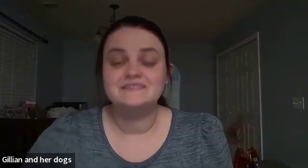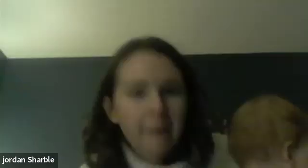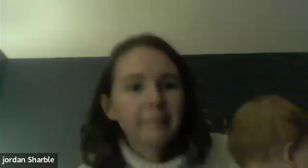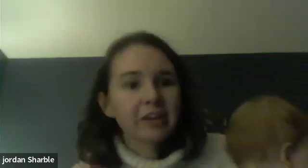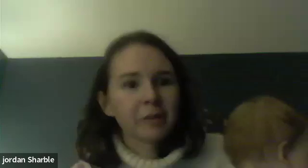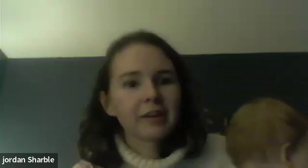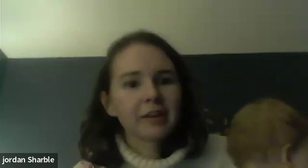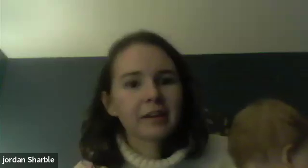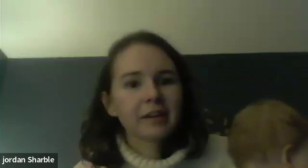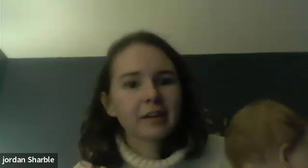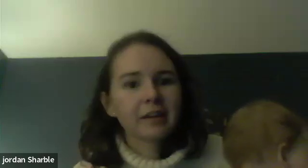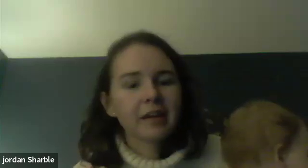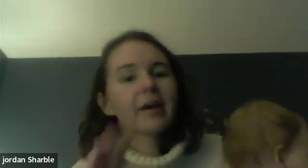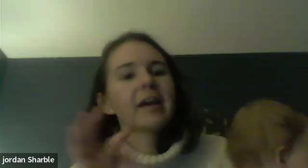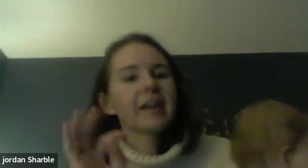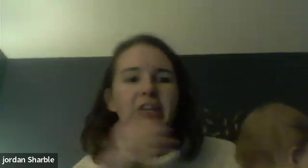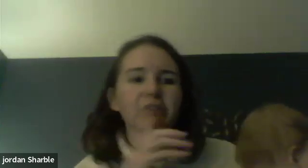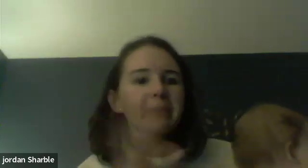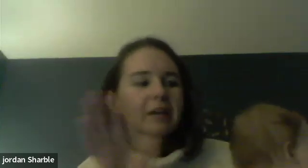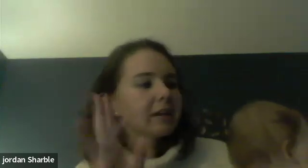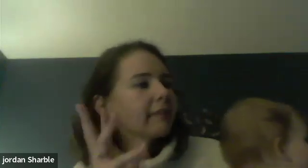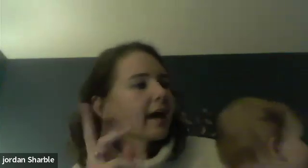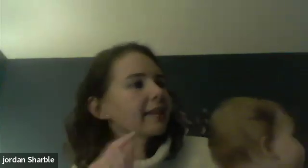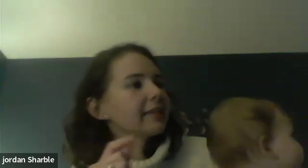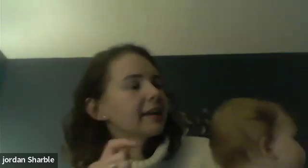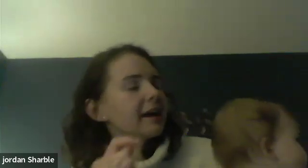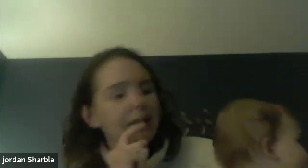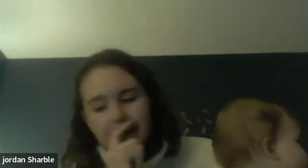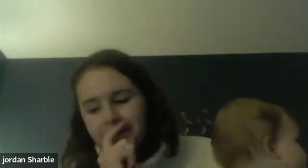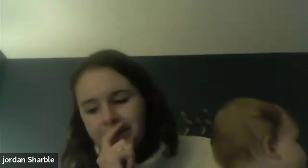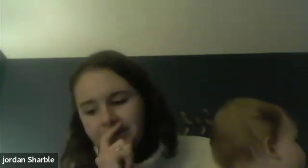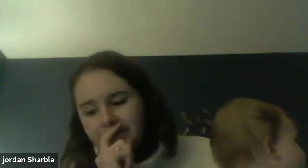Can you hear me? Yes. Okay. Can you repeat back the